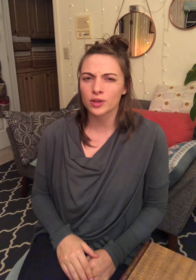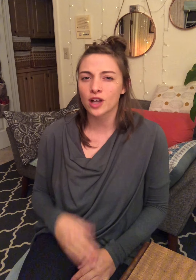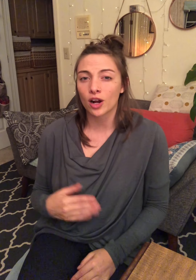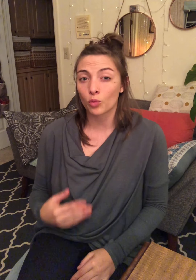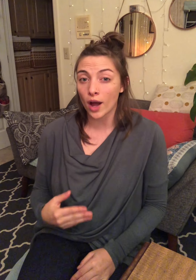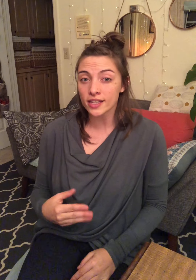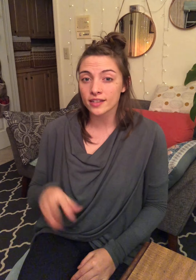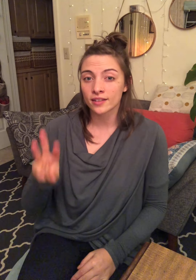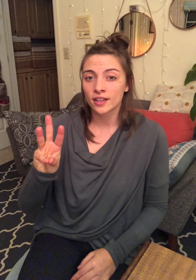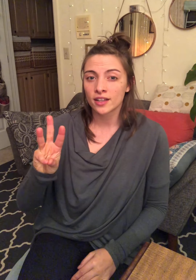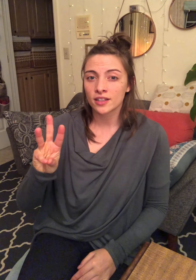are what?